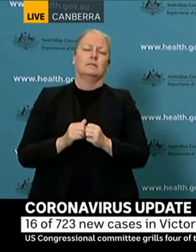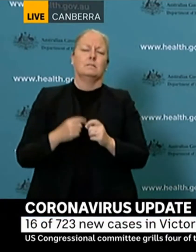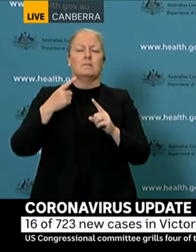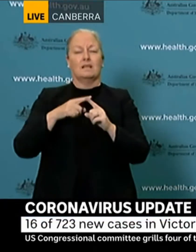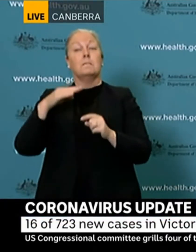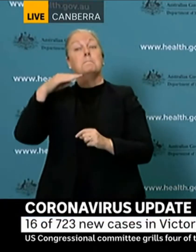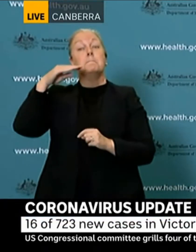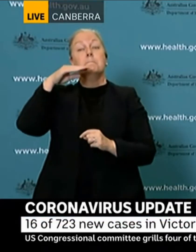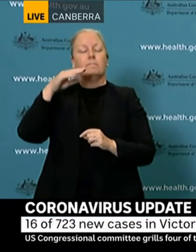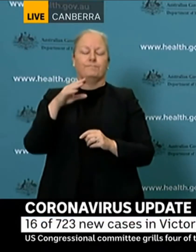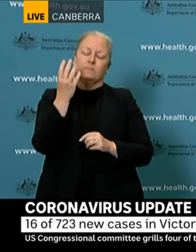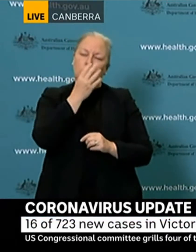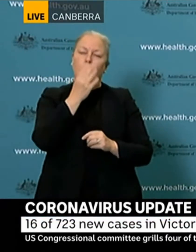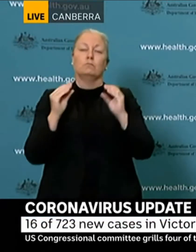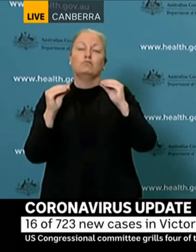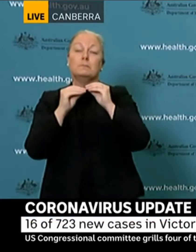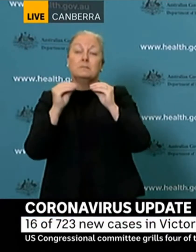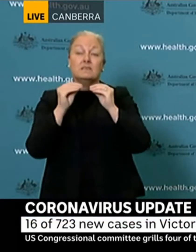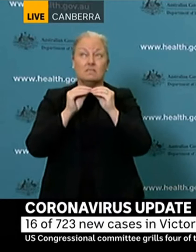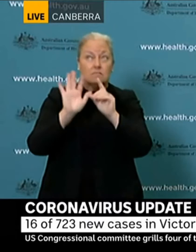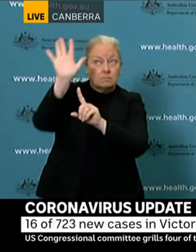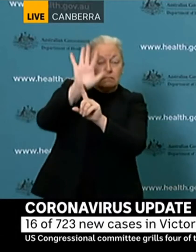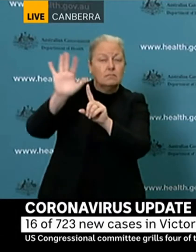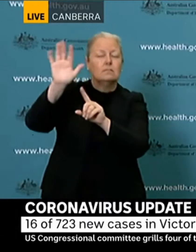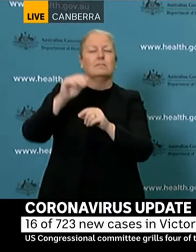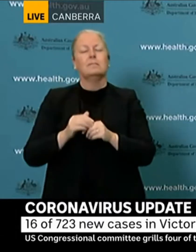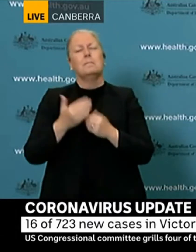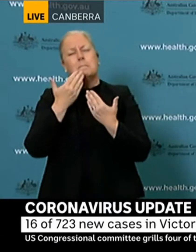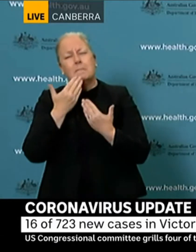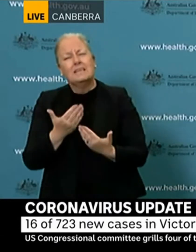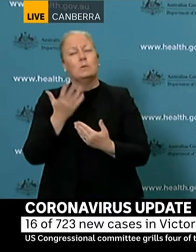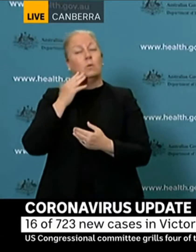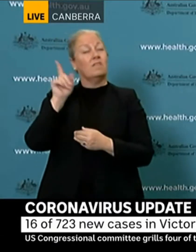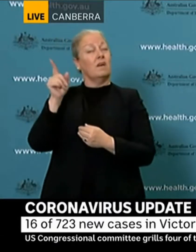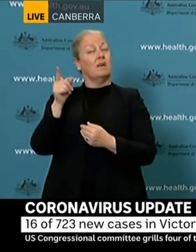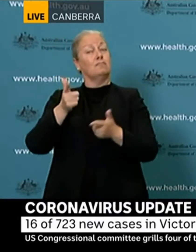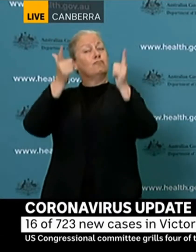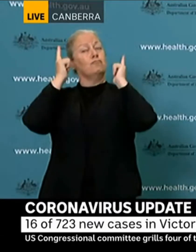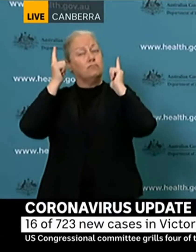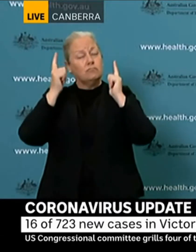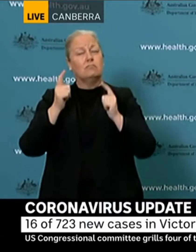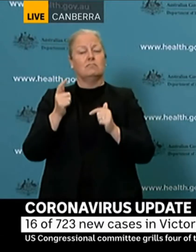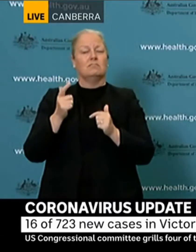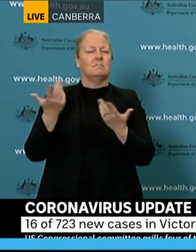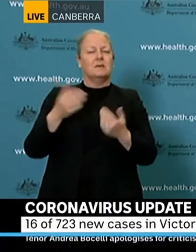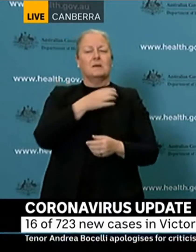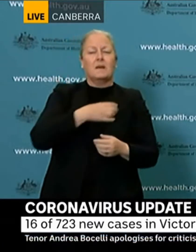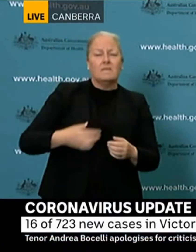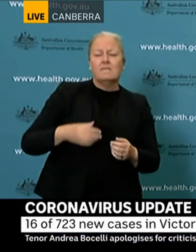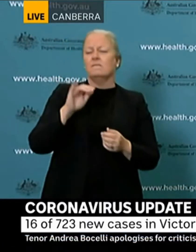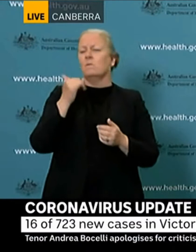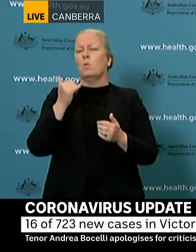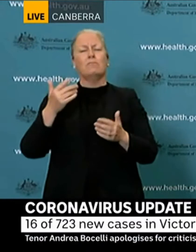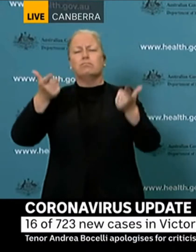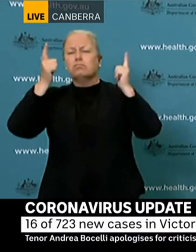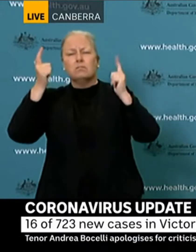of Brisbane. Please take those messages from your state chief health officers and your state